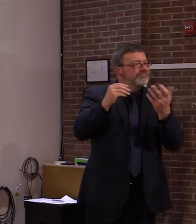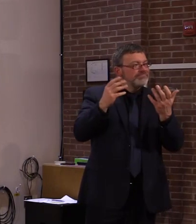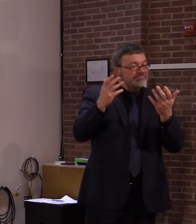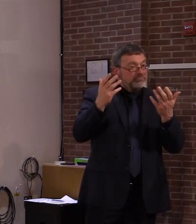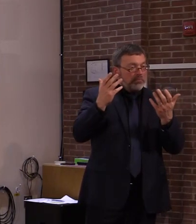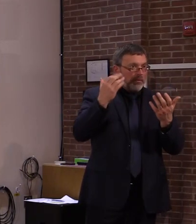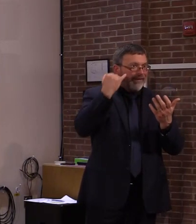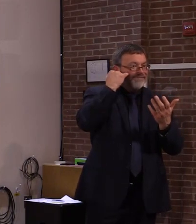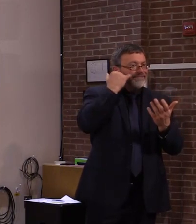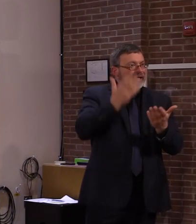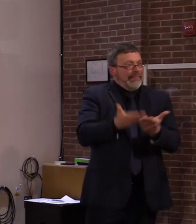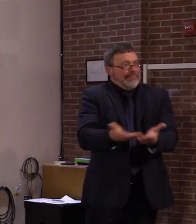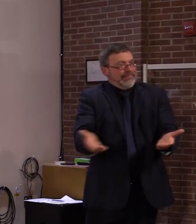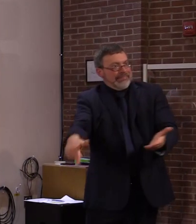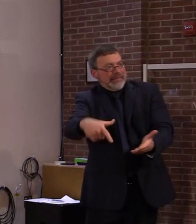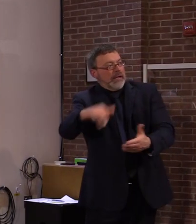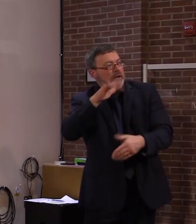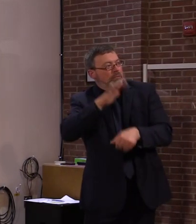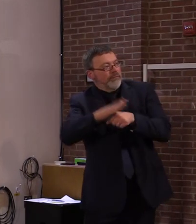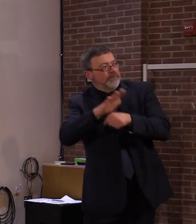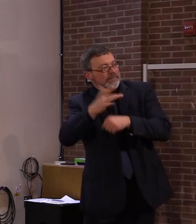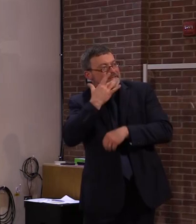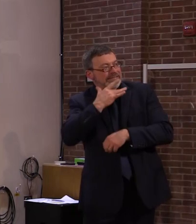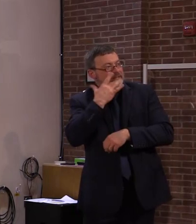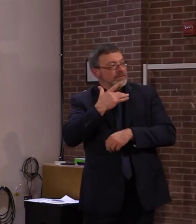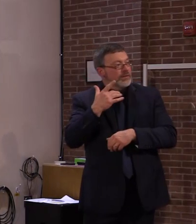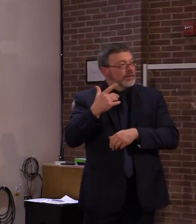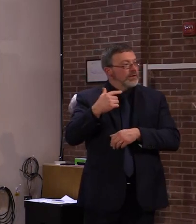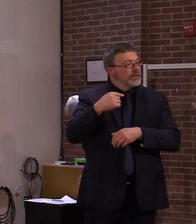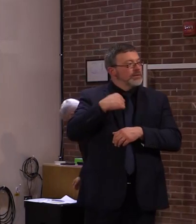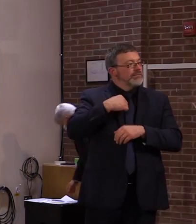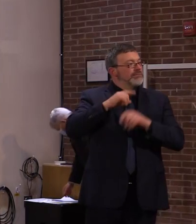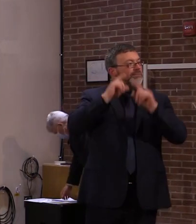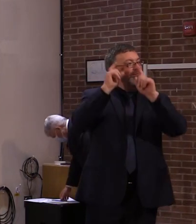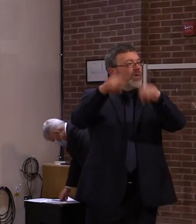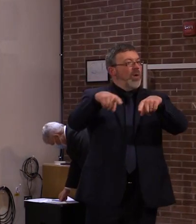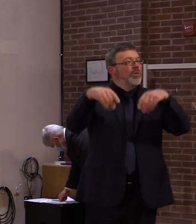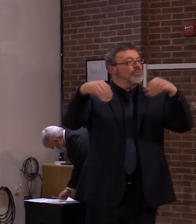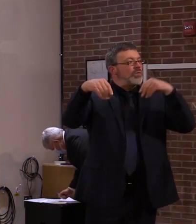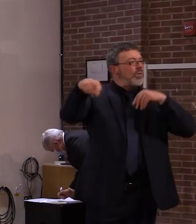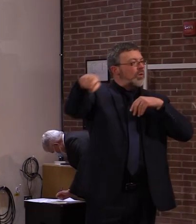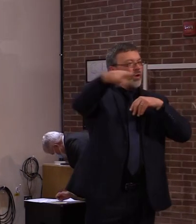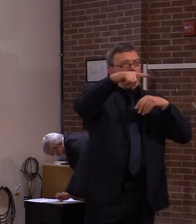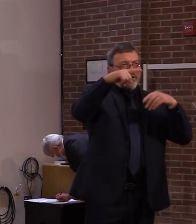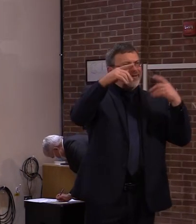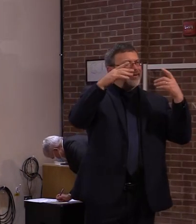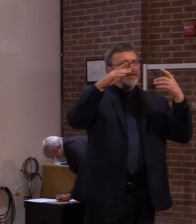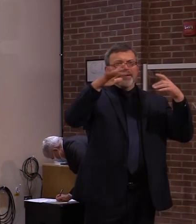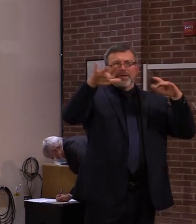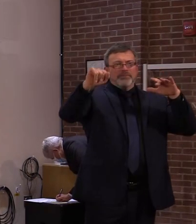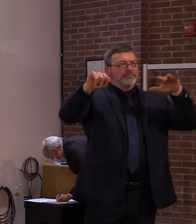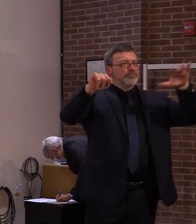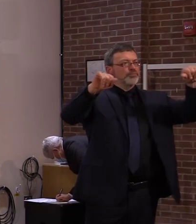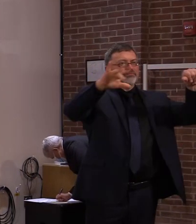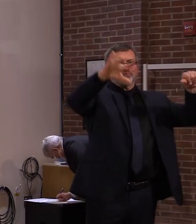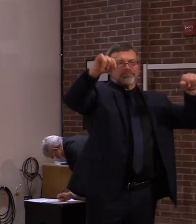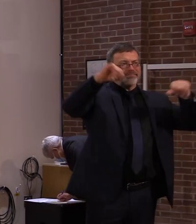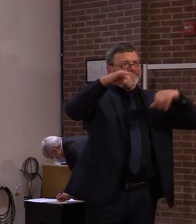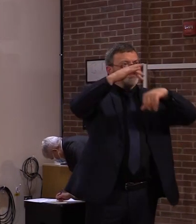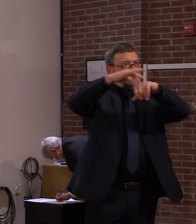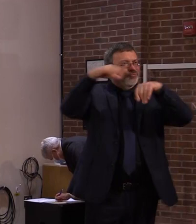you have a department store and you don't have inventory, you don't need employees. So could you address that